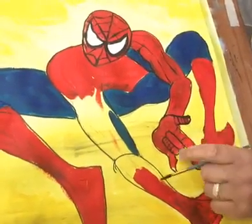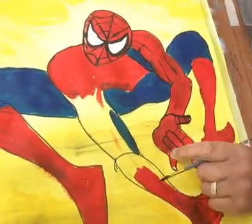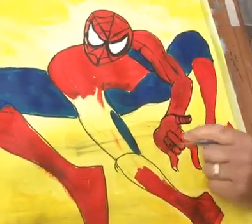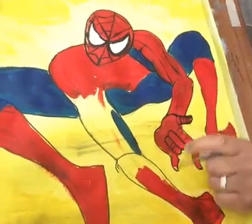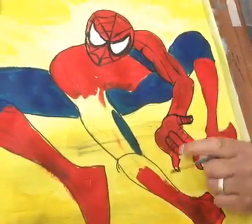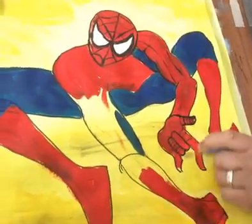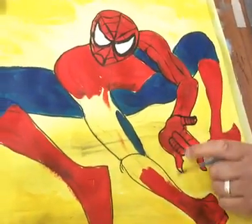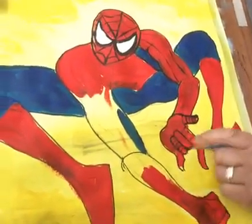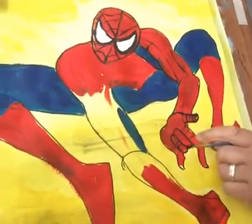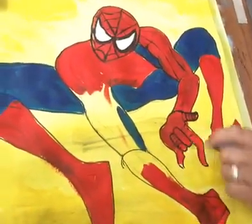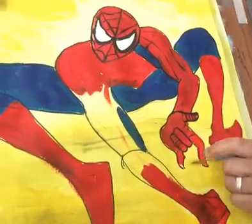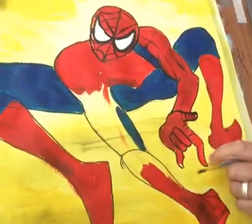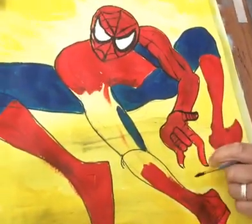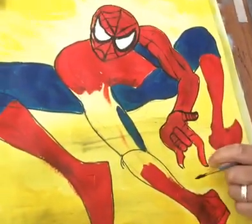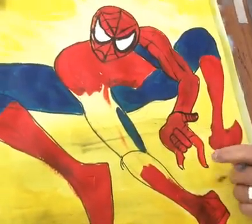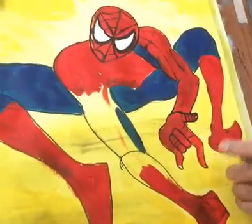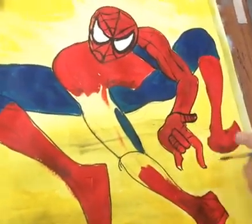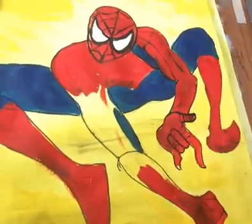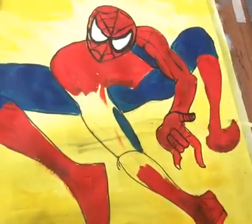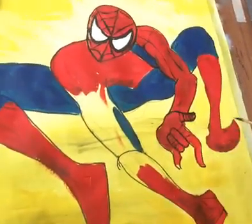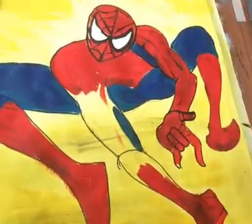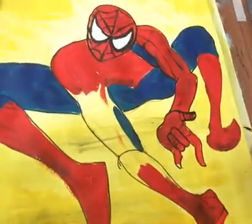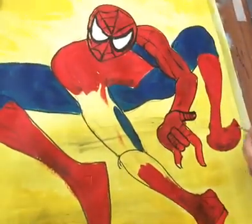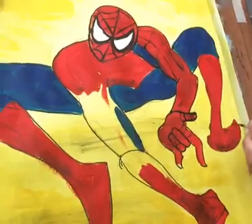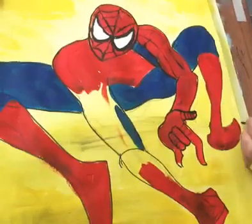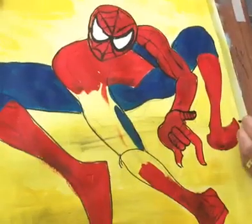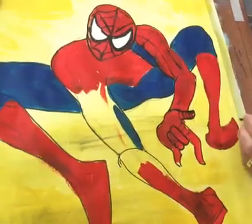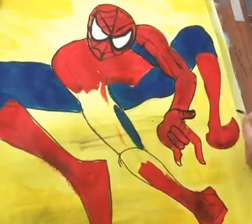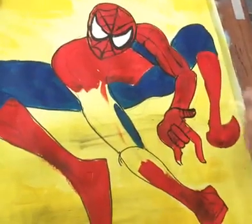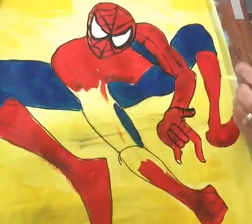So just like that on his fingers,